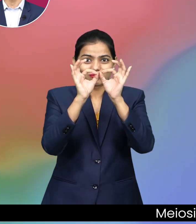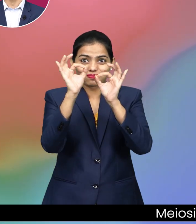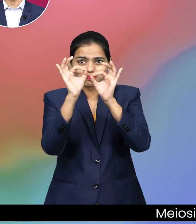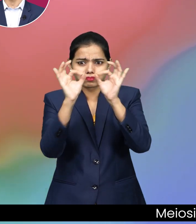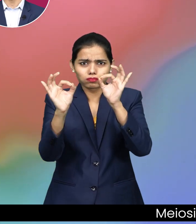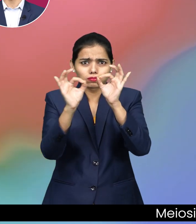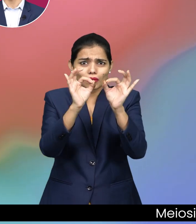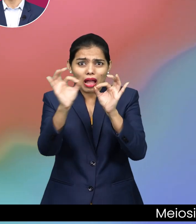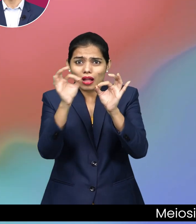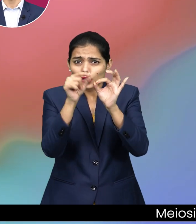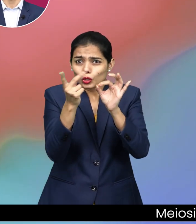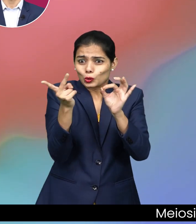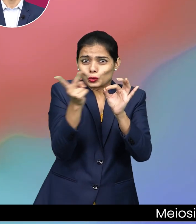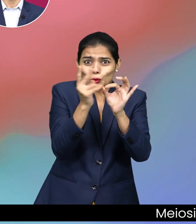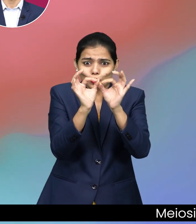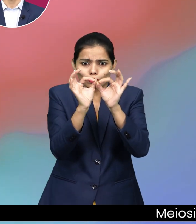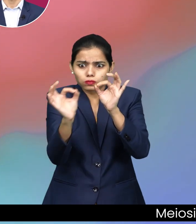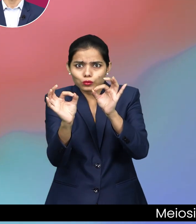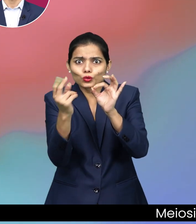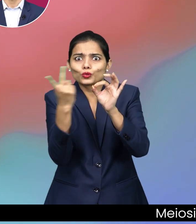Meiosis has two phases.